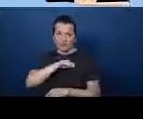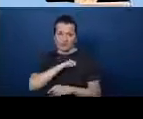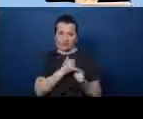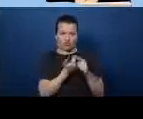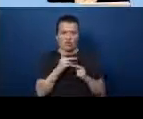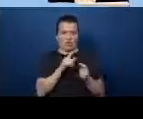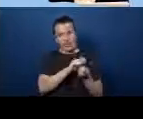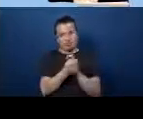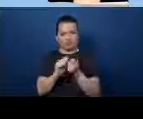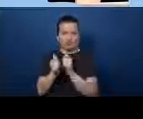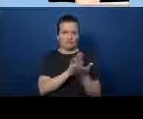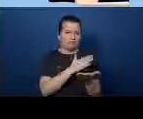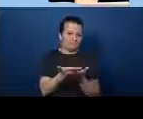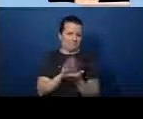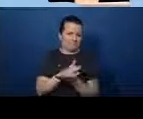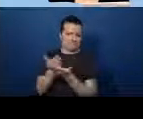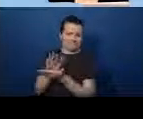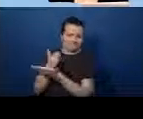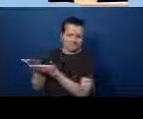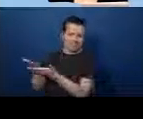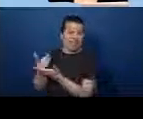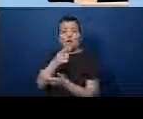the UNESCO website, and